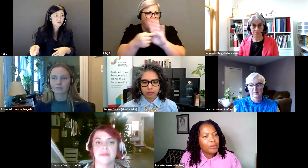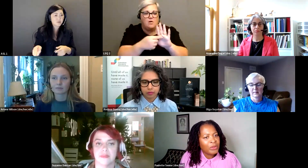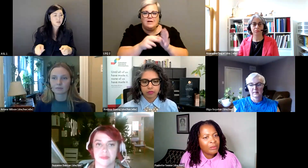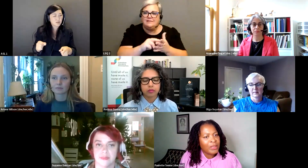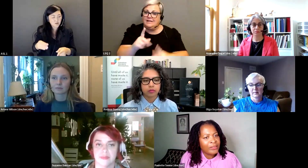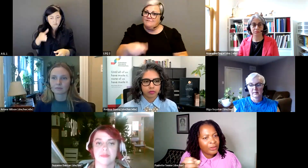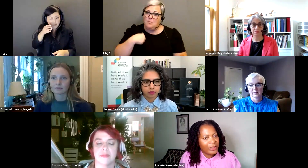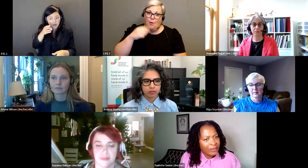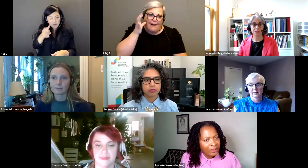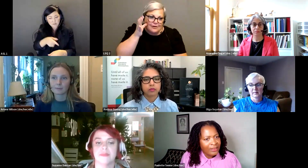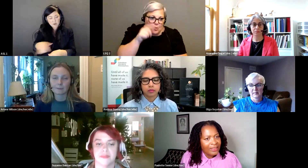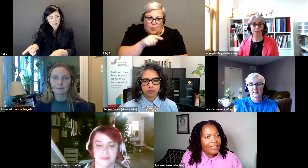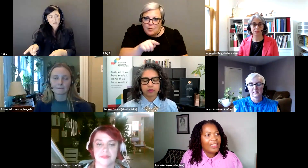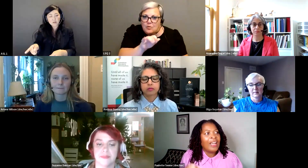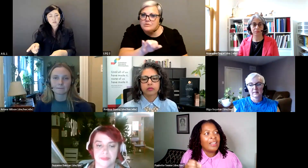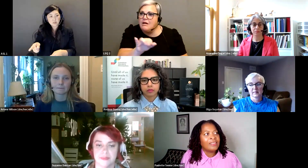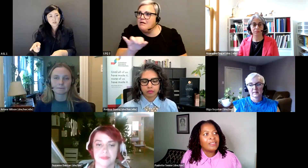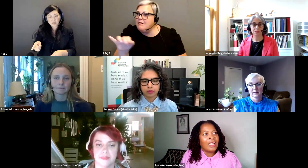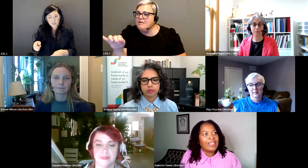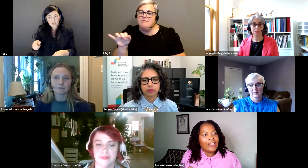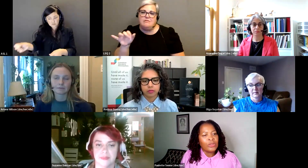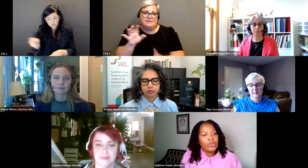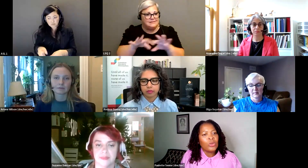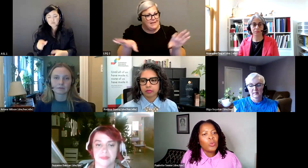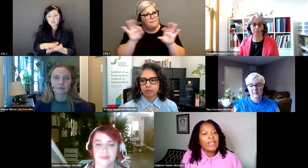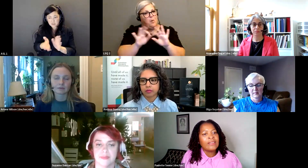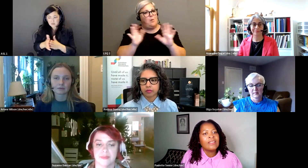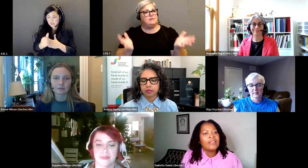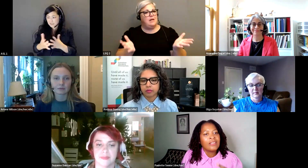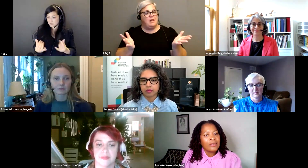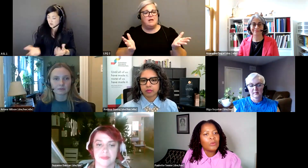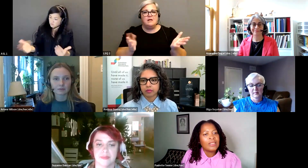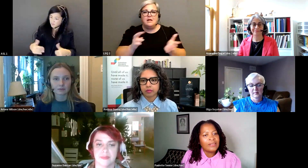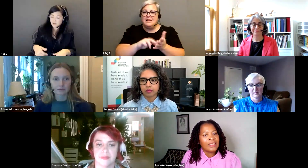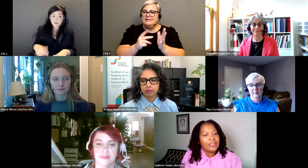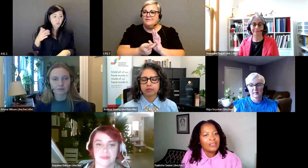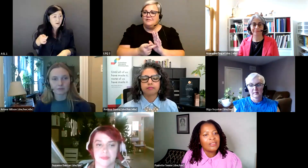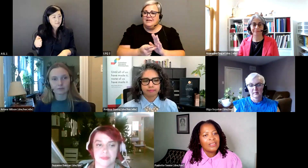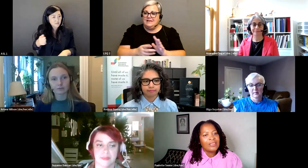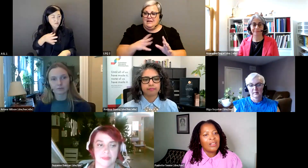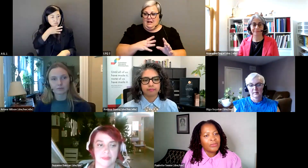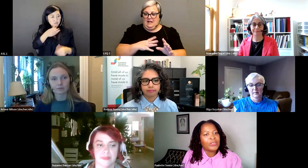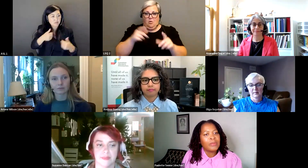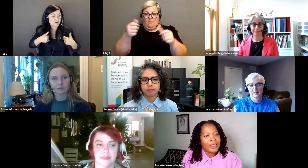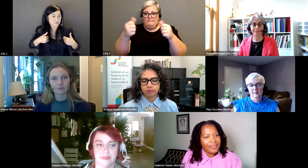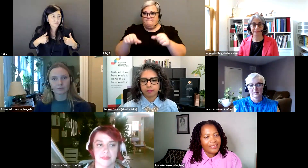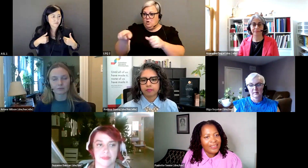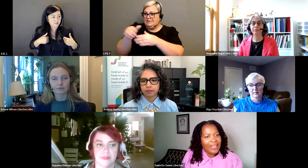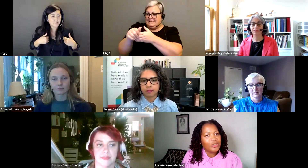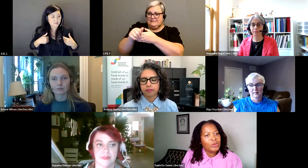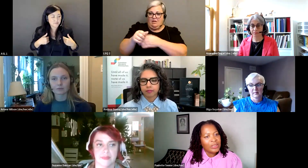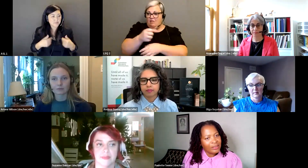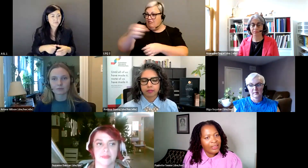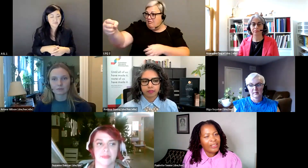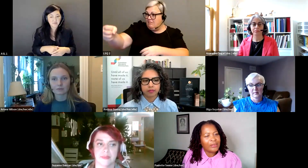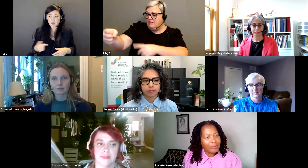people you've put in place to lead, and actually know when they're the ones that are on first base